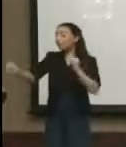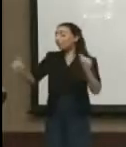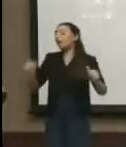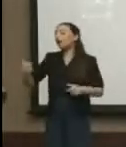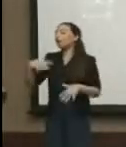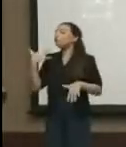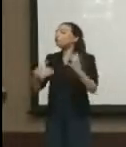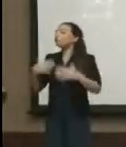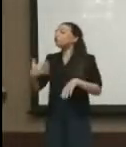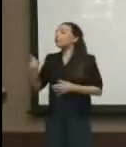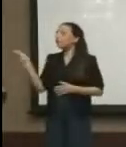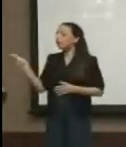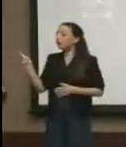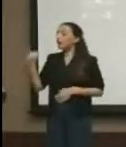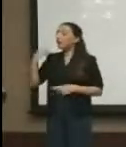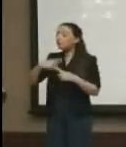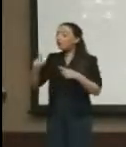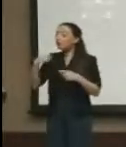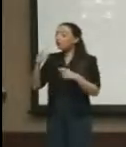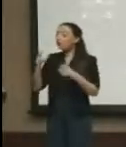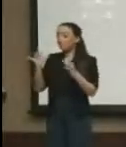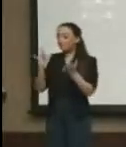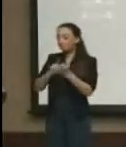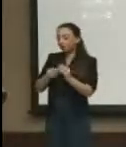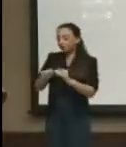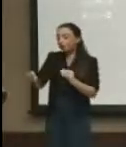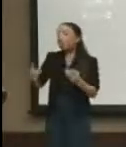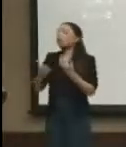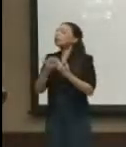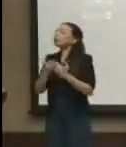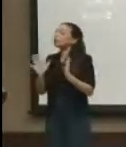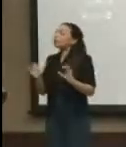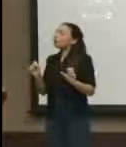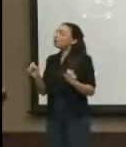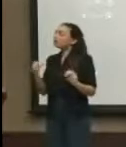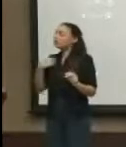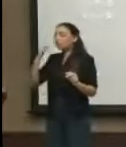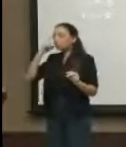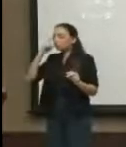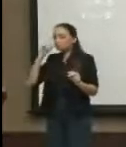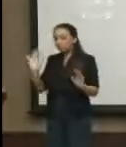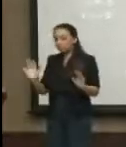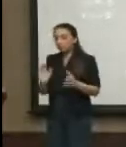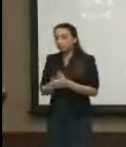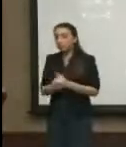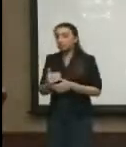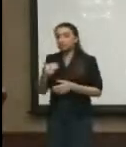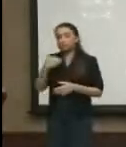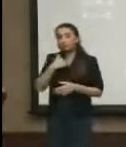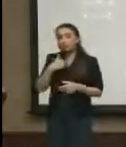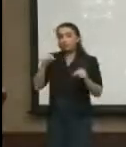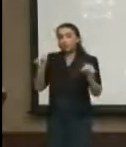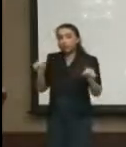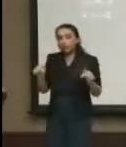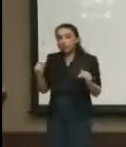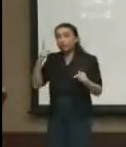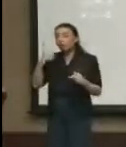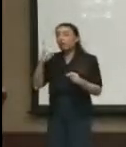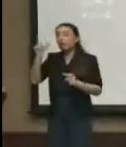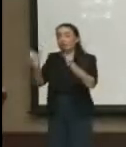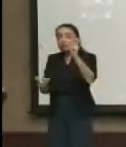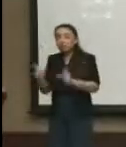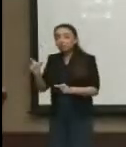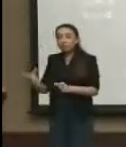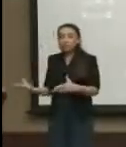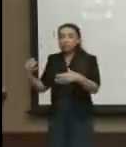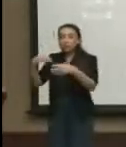more cost effective and it makes it easier. And what we are also hearing is that it is also encouraging the participation of